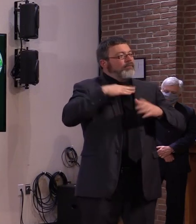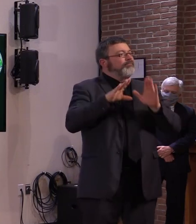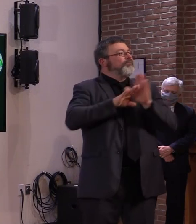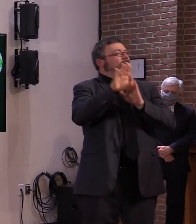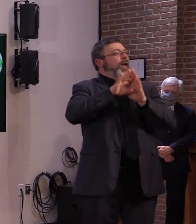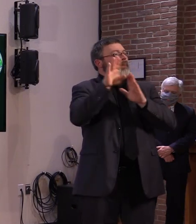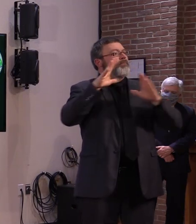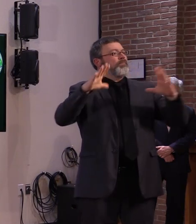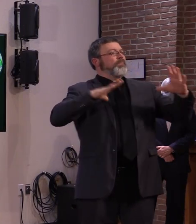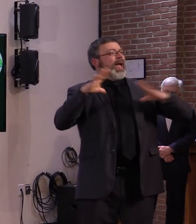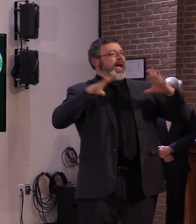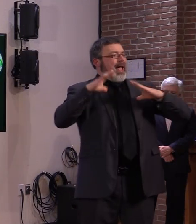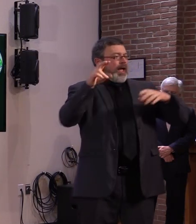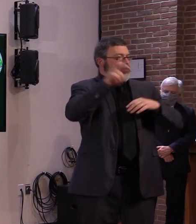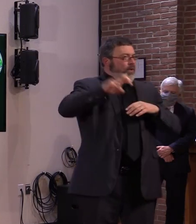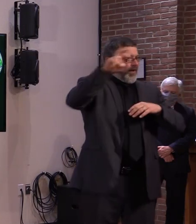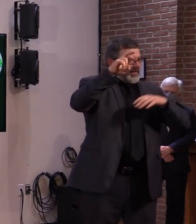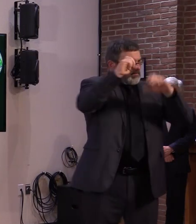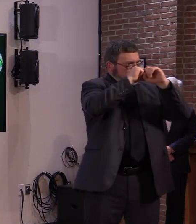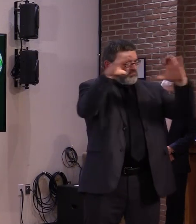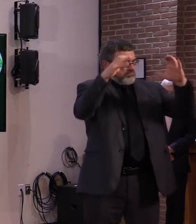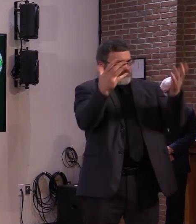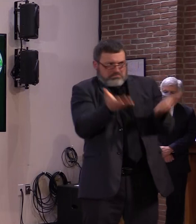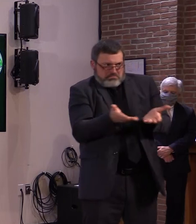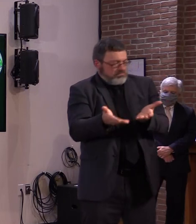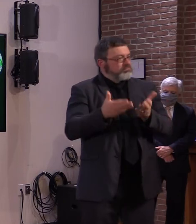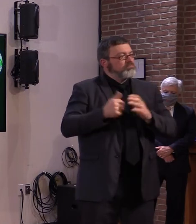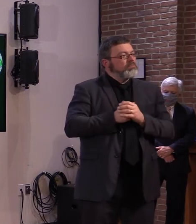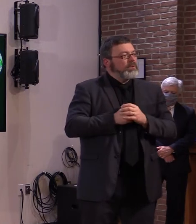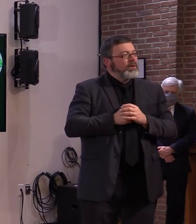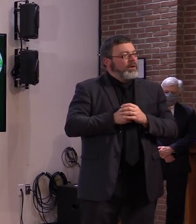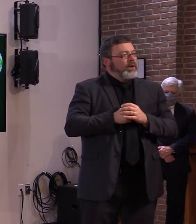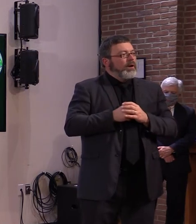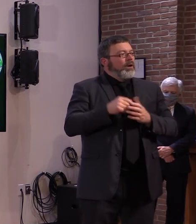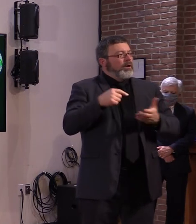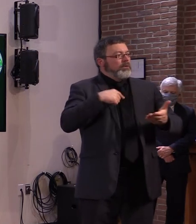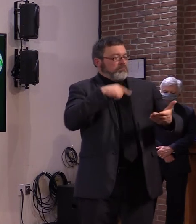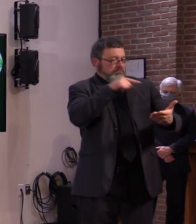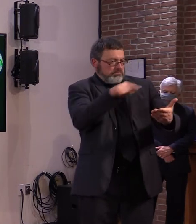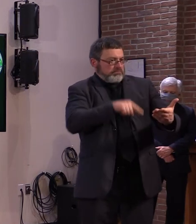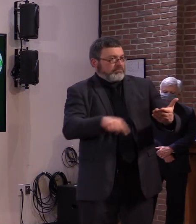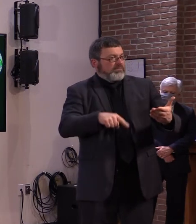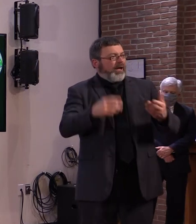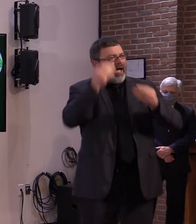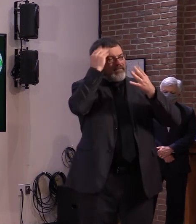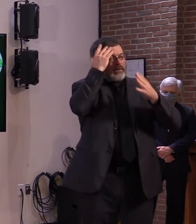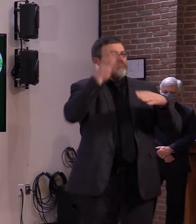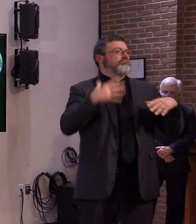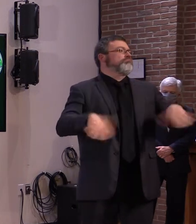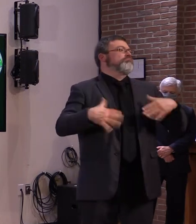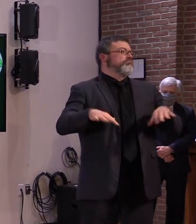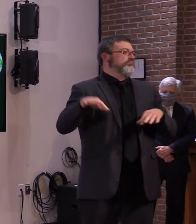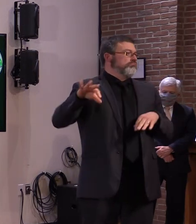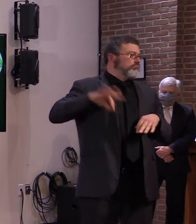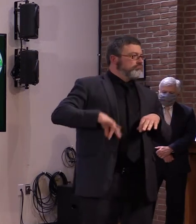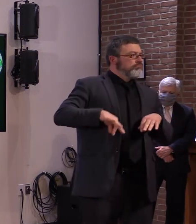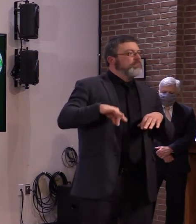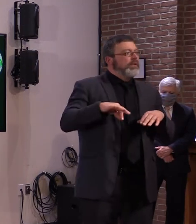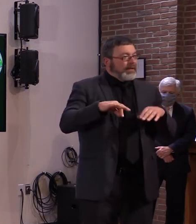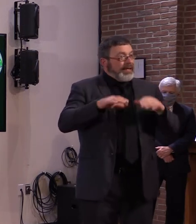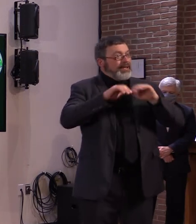think it provides useful information for school personnel and all Vermonters on how to make this holiday period as safe as possible so we can keep our schools